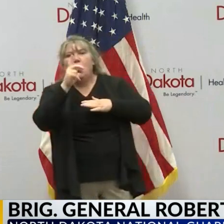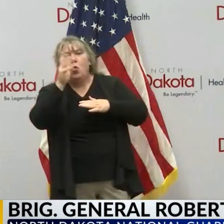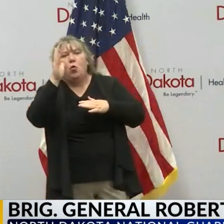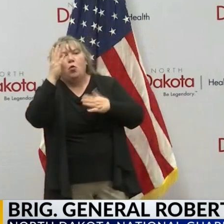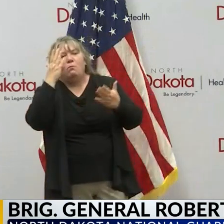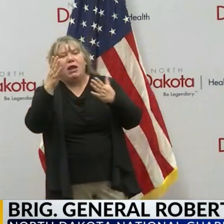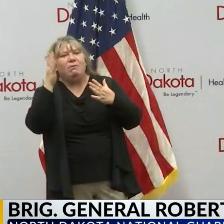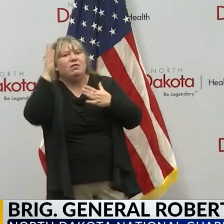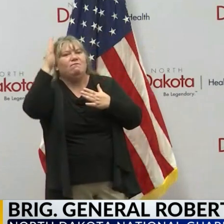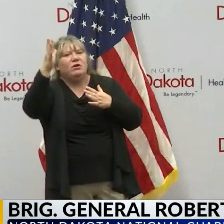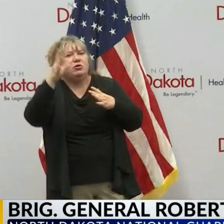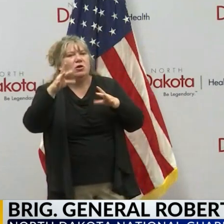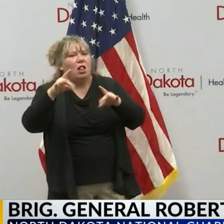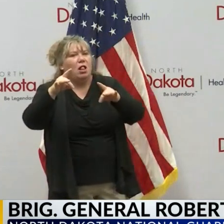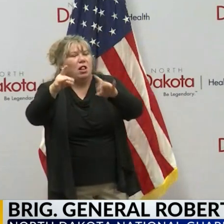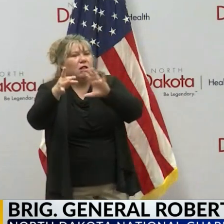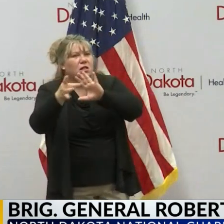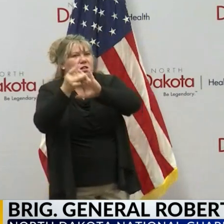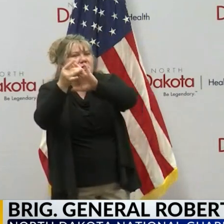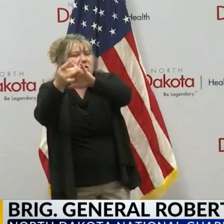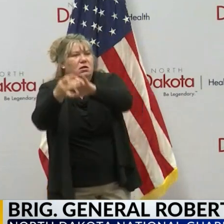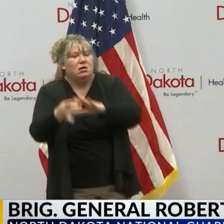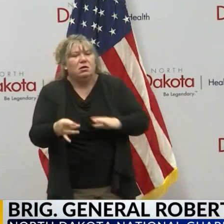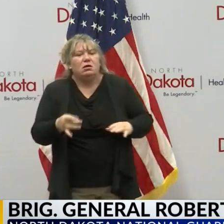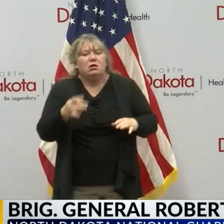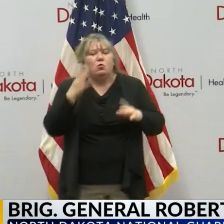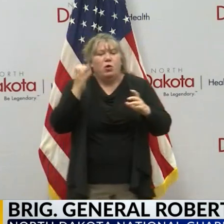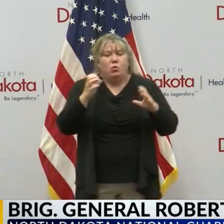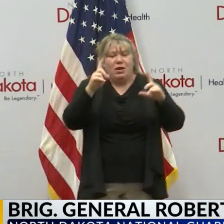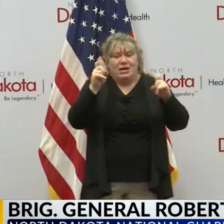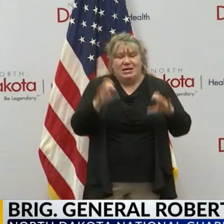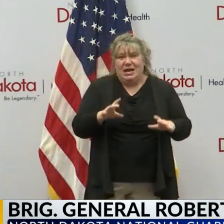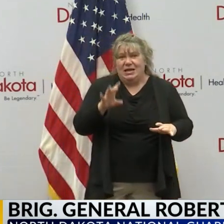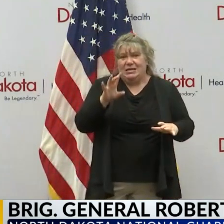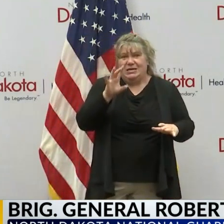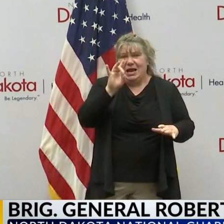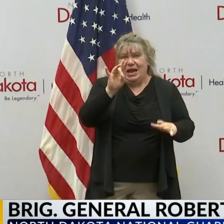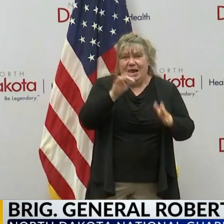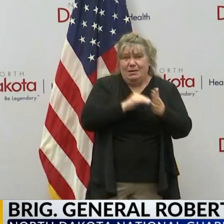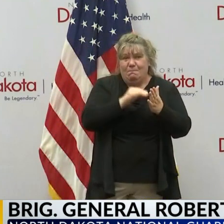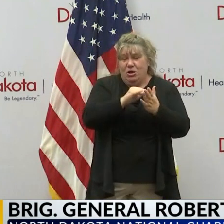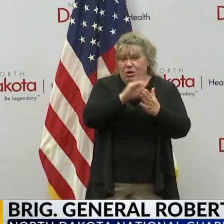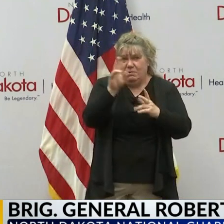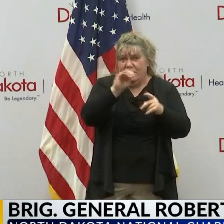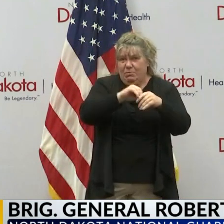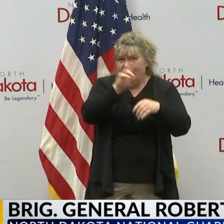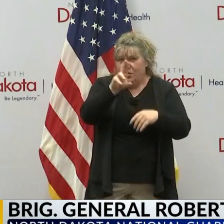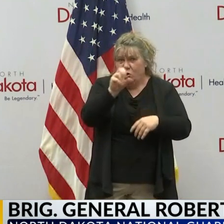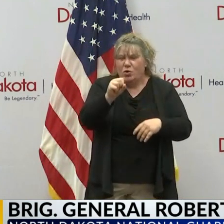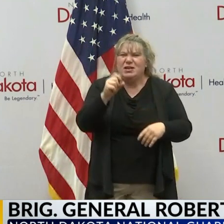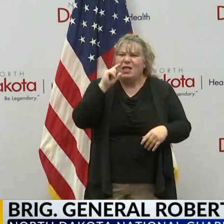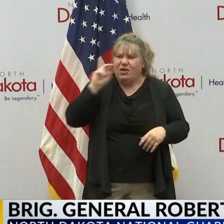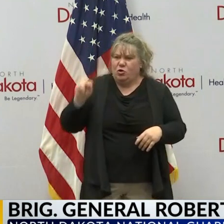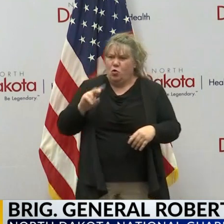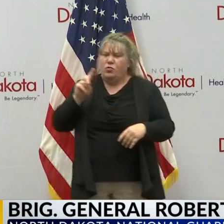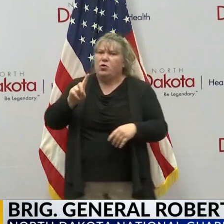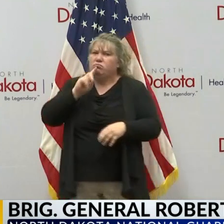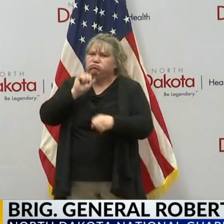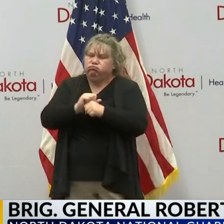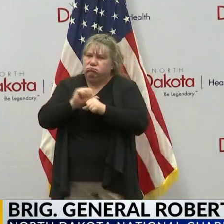with the President's plan to test 8 million U.S. citizens, and I think North Dakota is certainly doing our